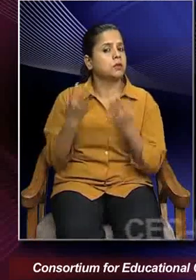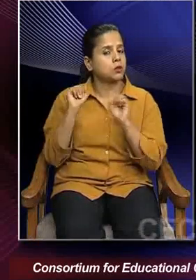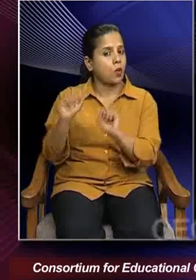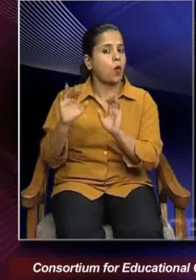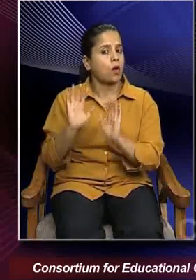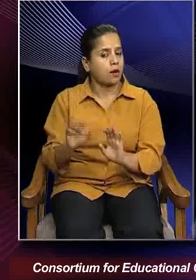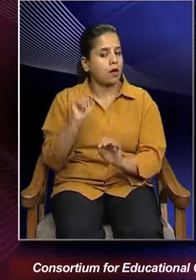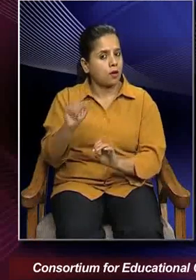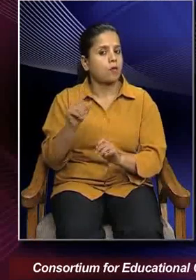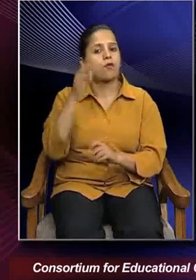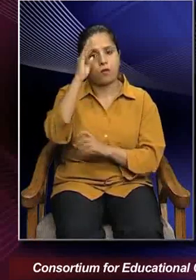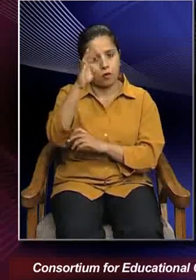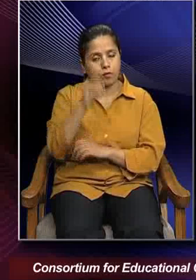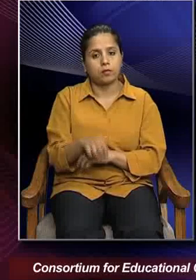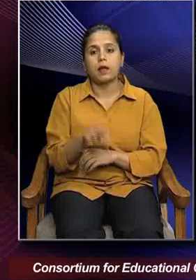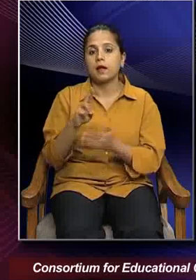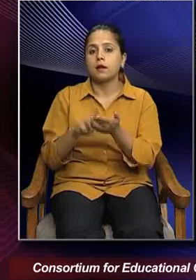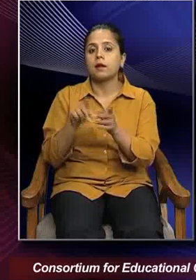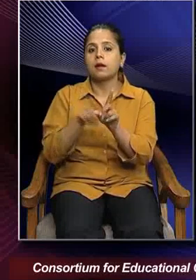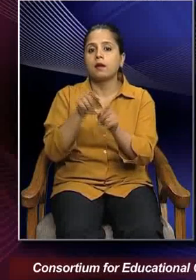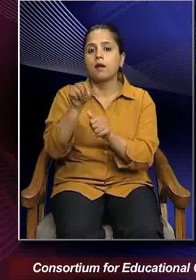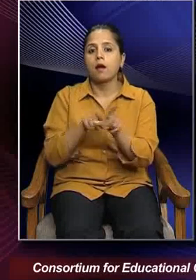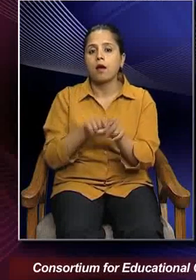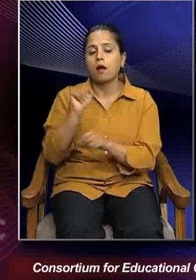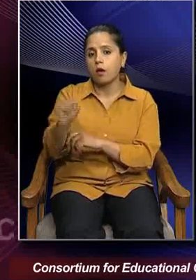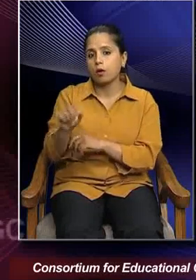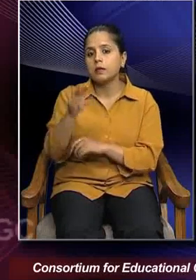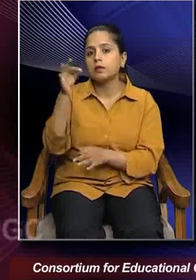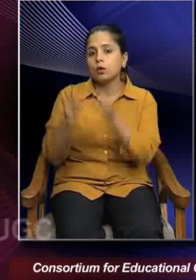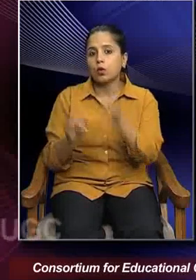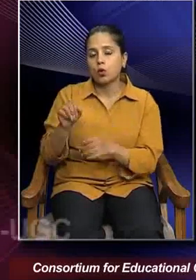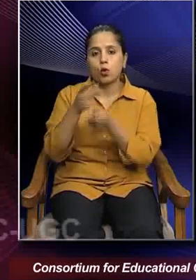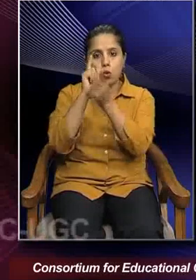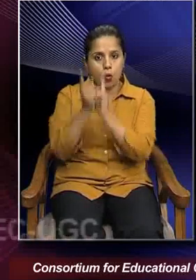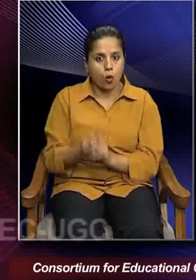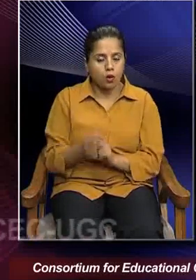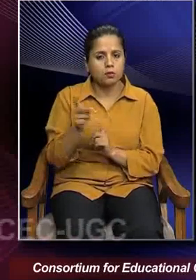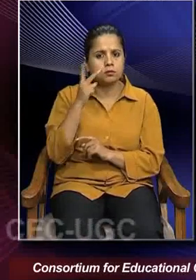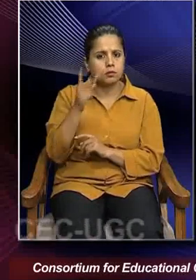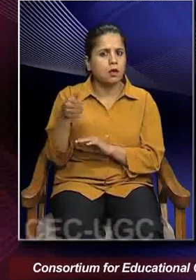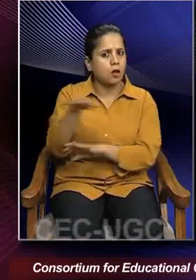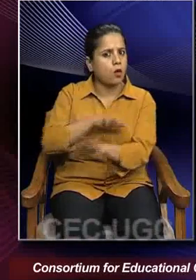While Nyaya primarily focused on logic and epistemology,